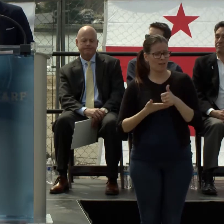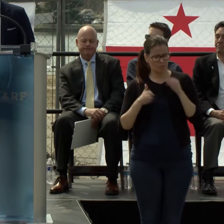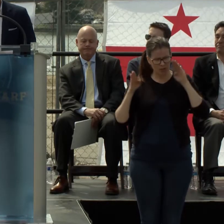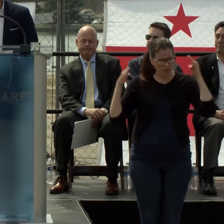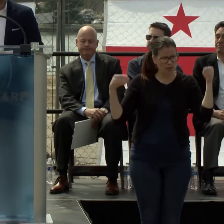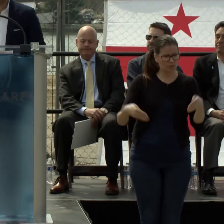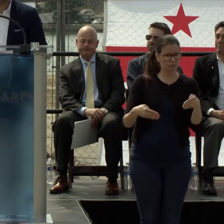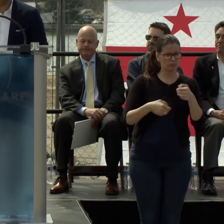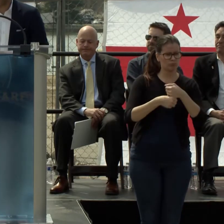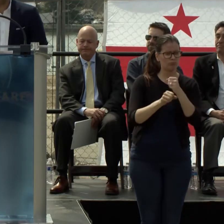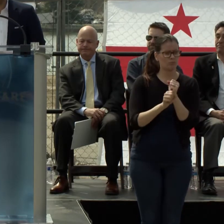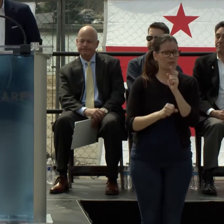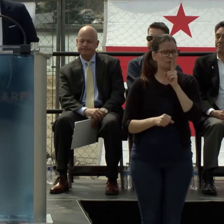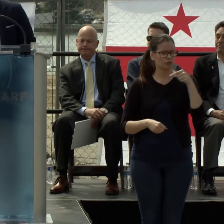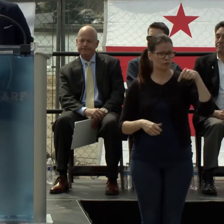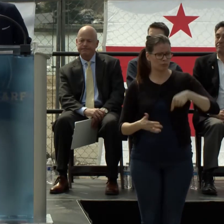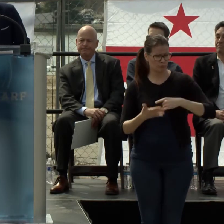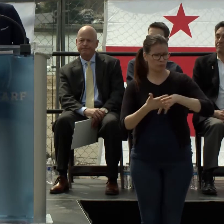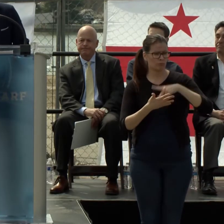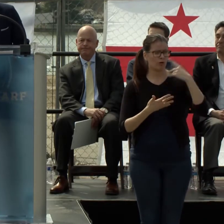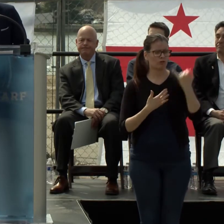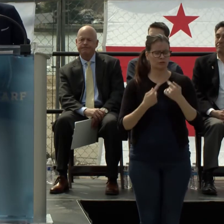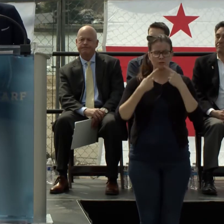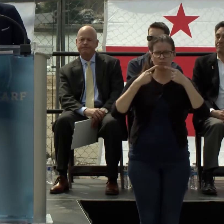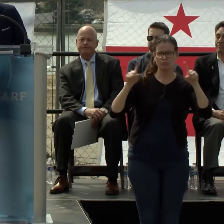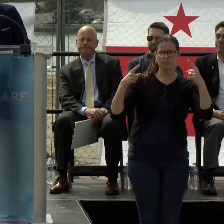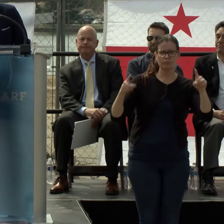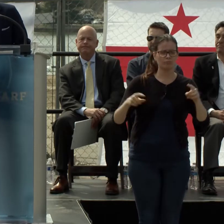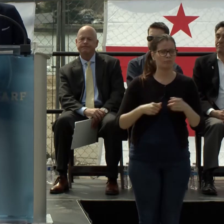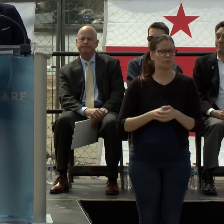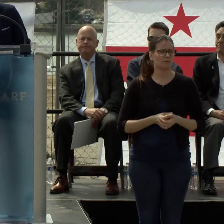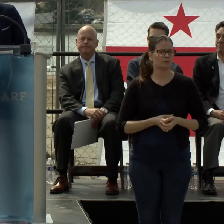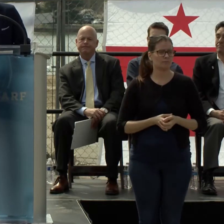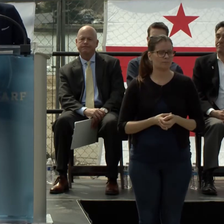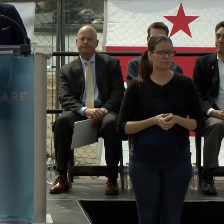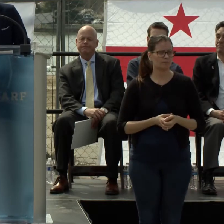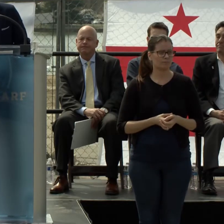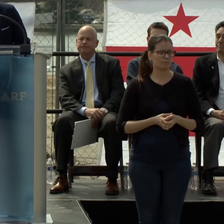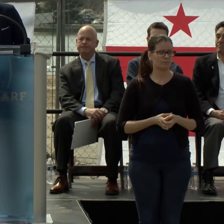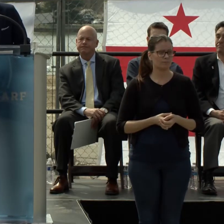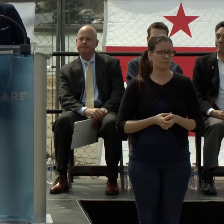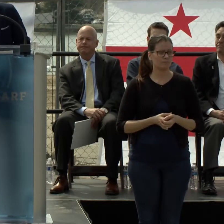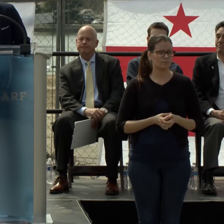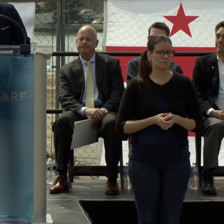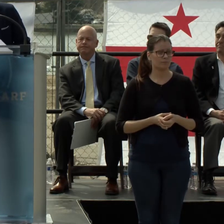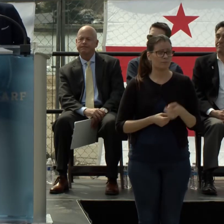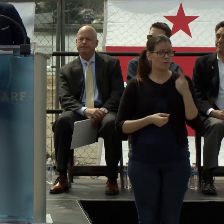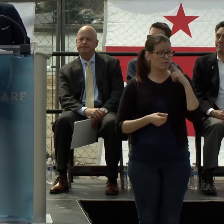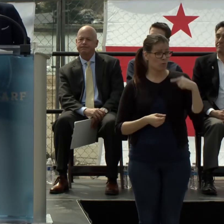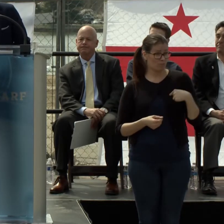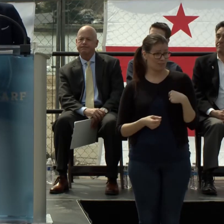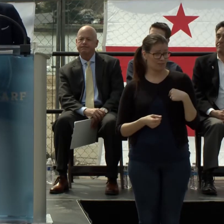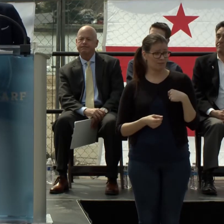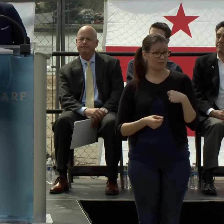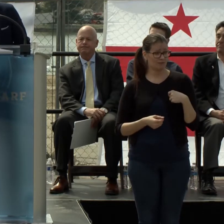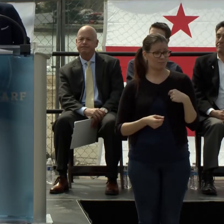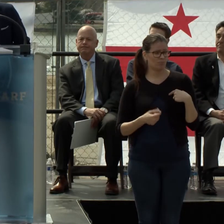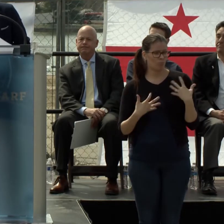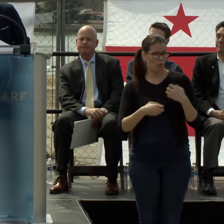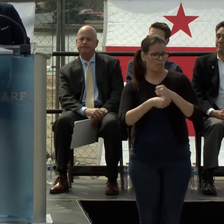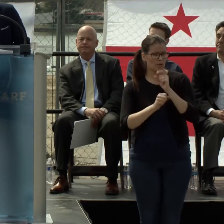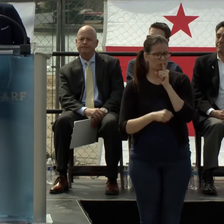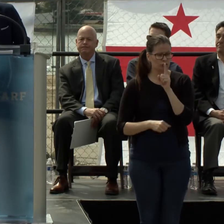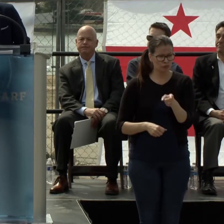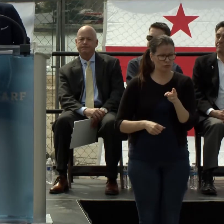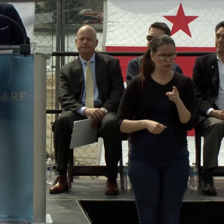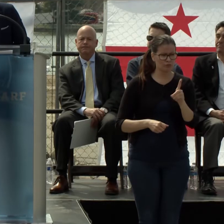success. As I like to say, I have three jobs. I've got to make sure that I focus on making sure the D.C.